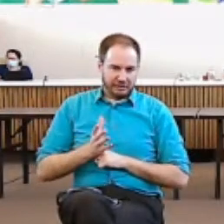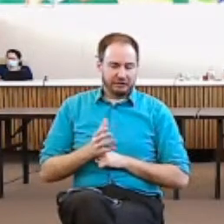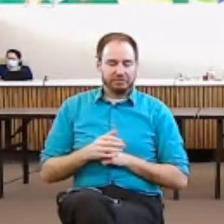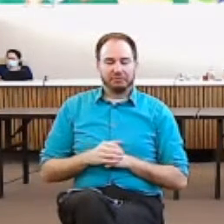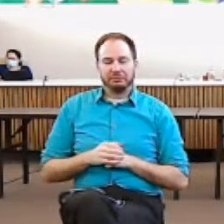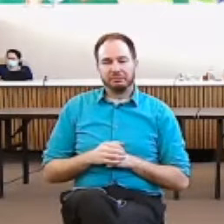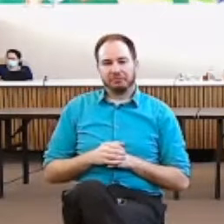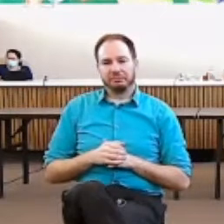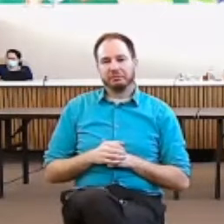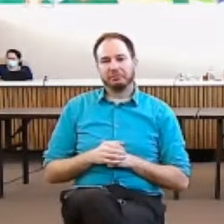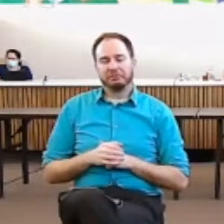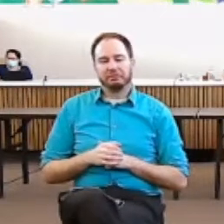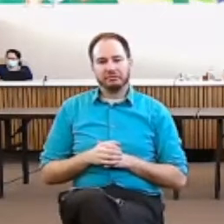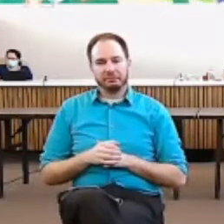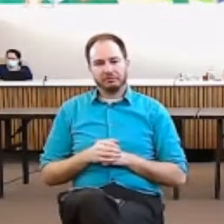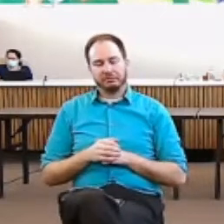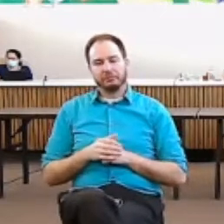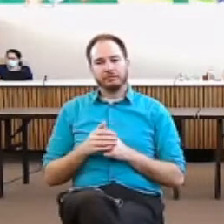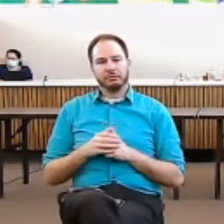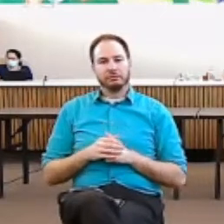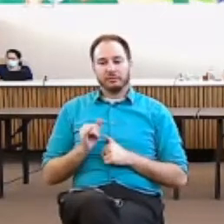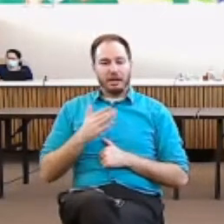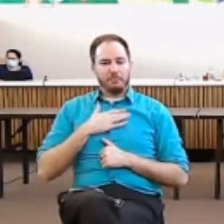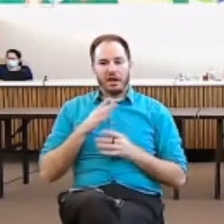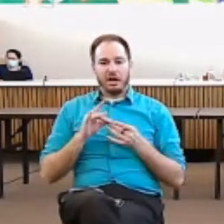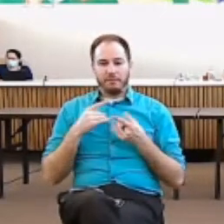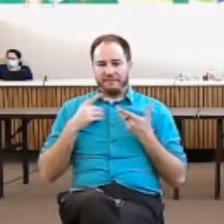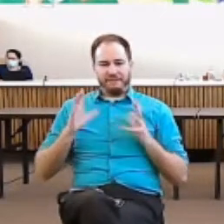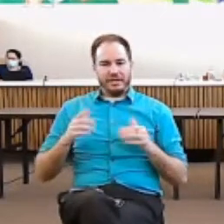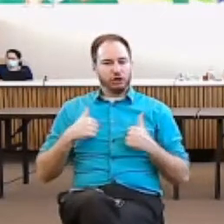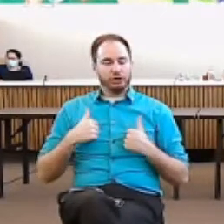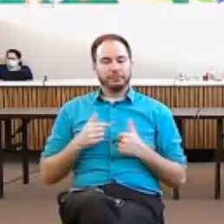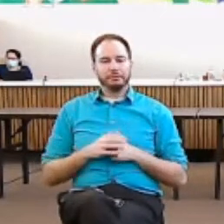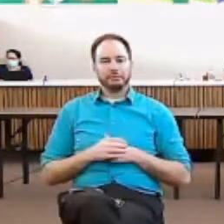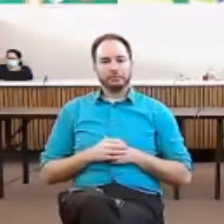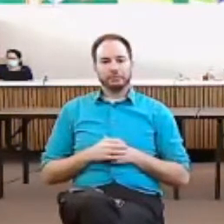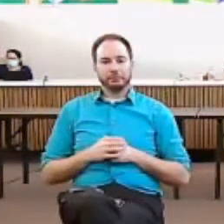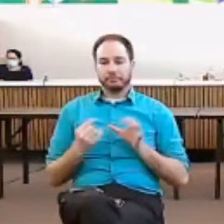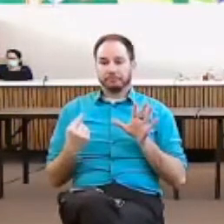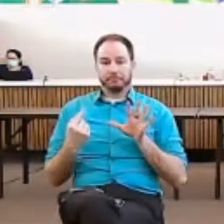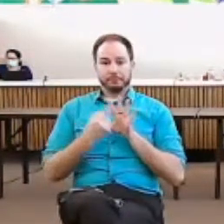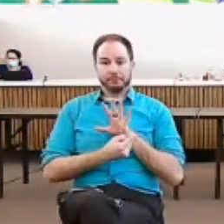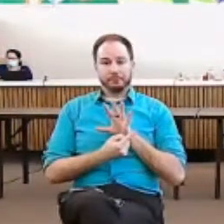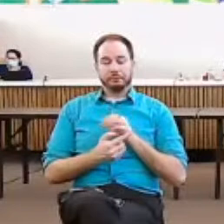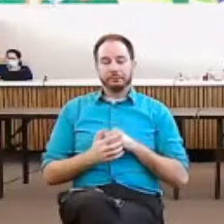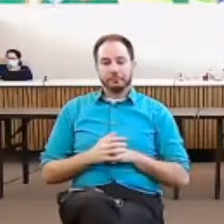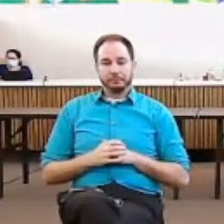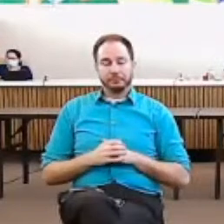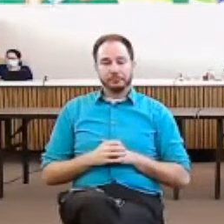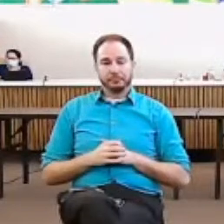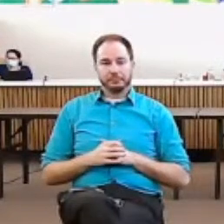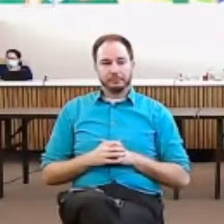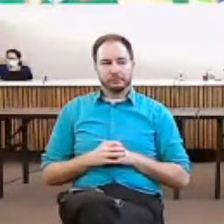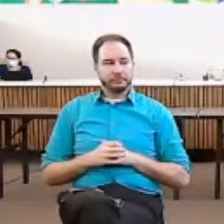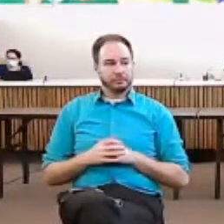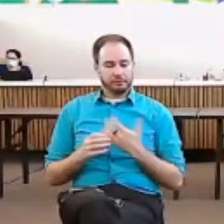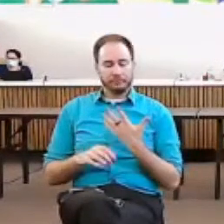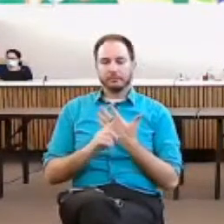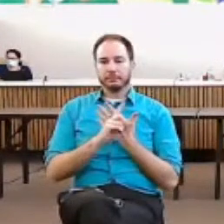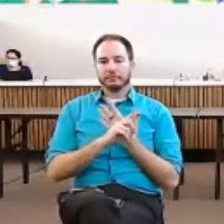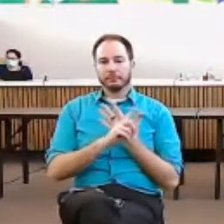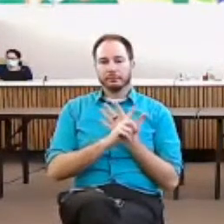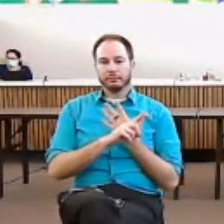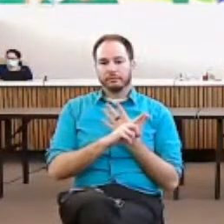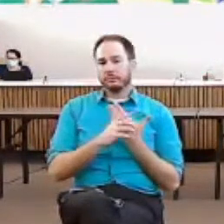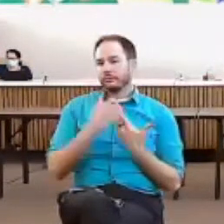have to be moved. But those are my comments. So anyone want to go next? I do.